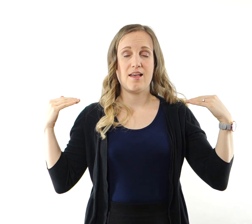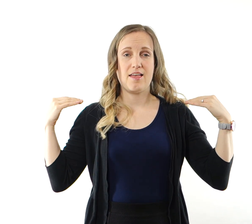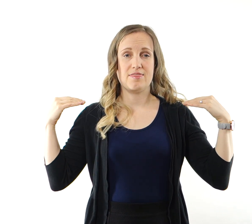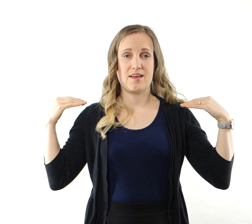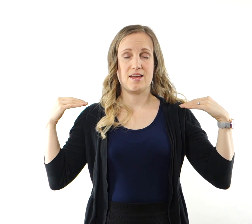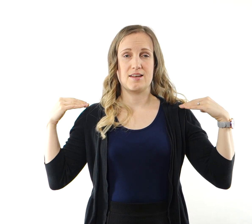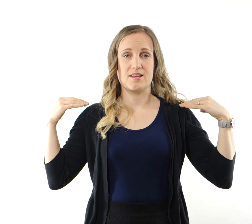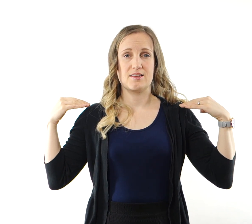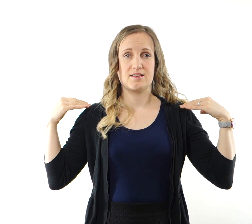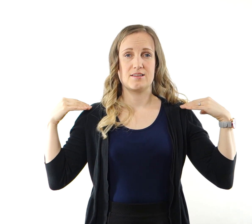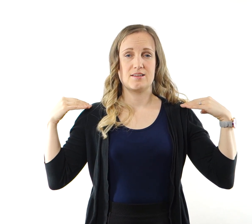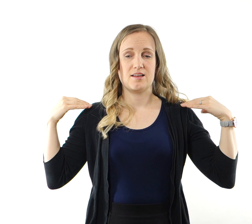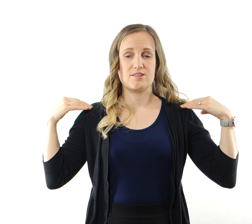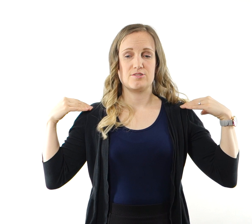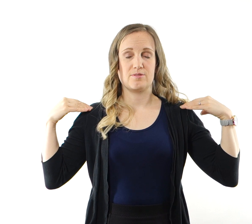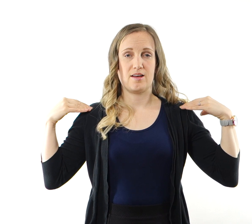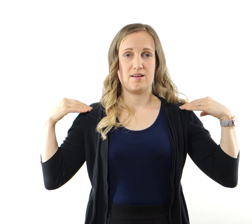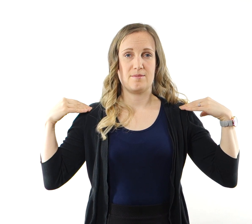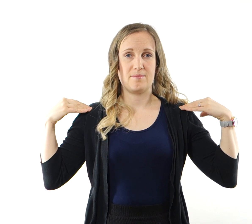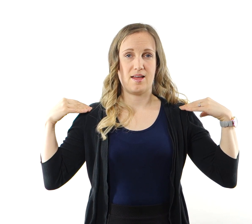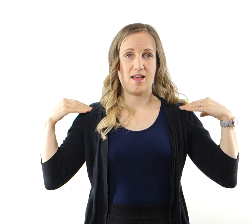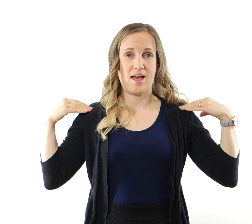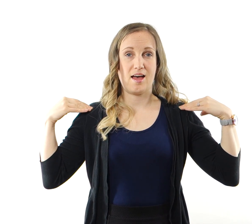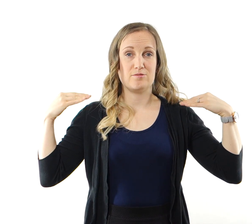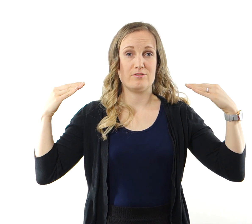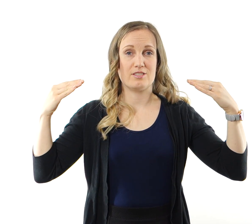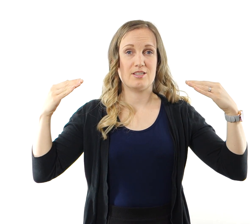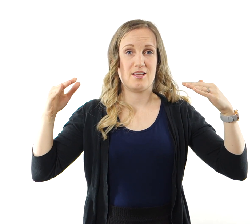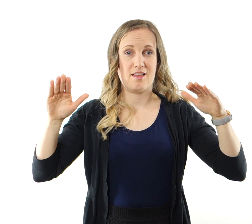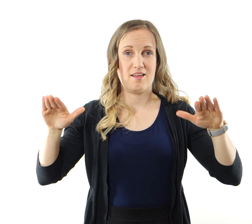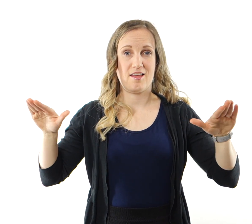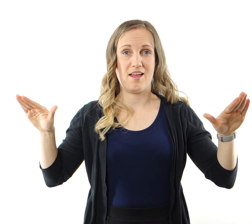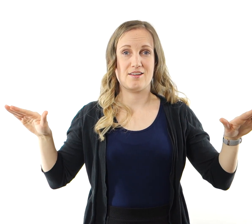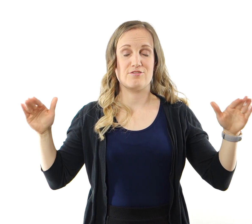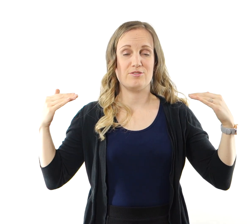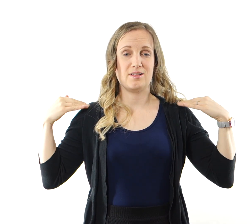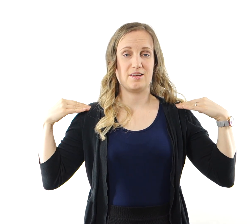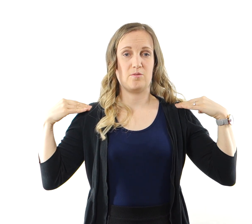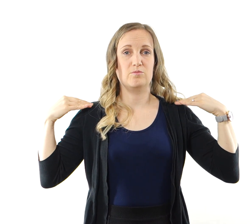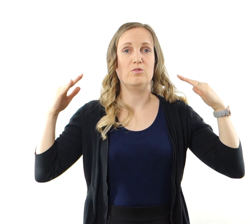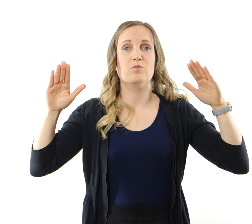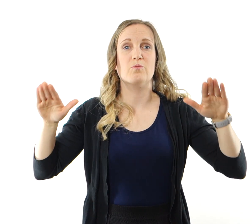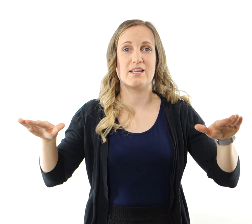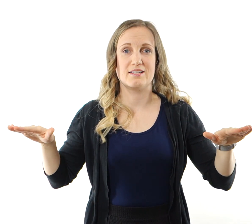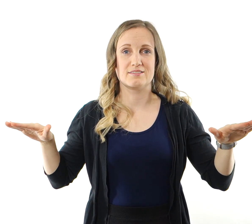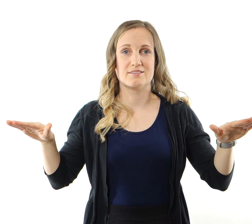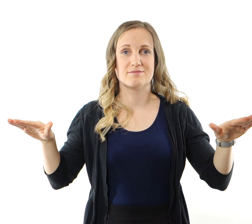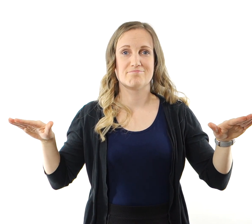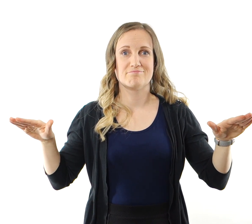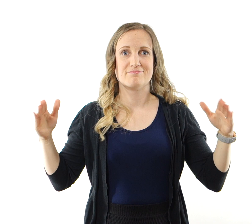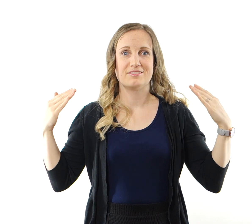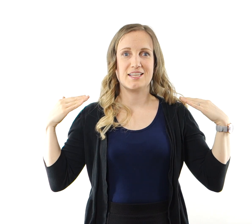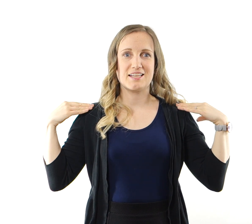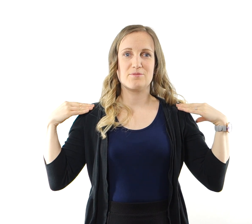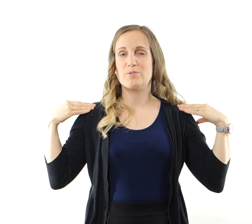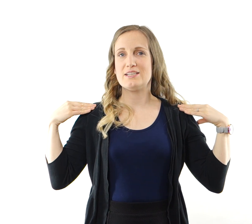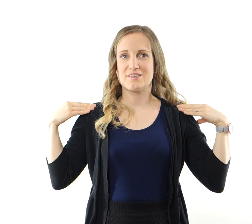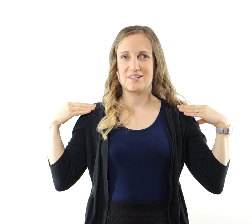and then you come out, and you do like a little wing. Like wings of an